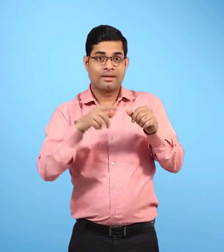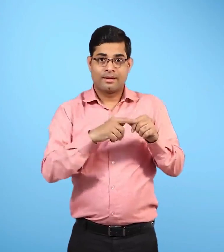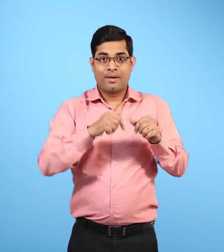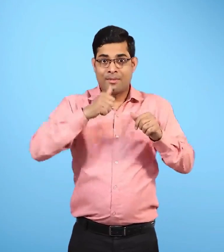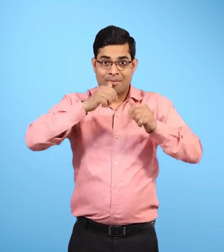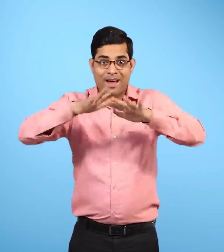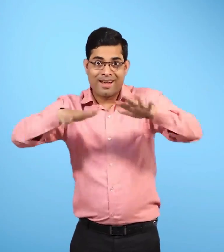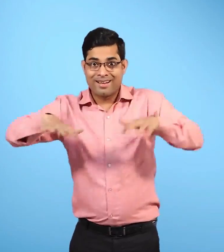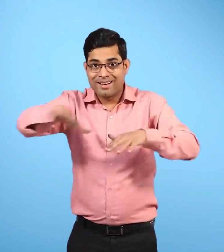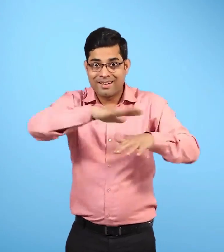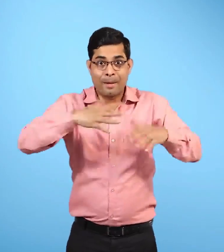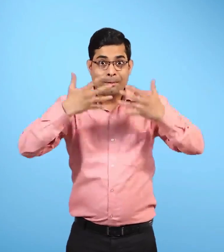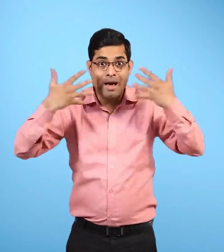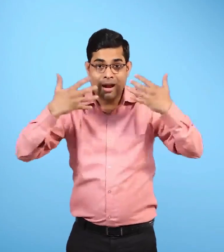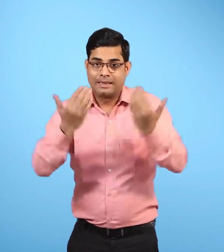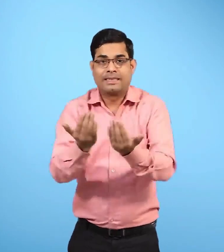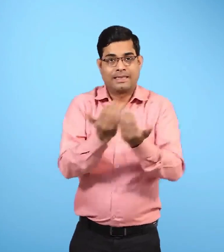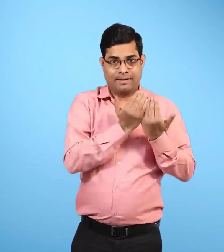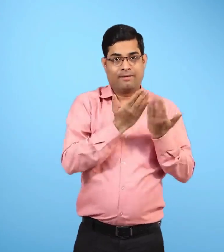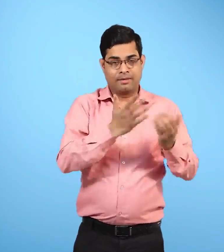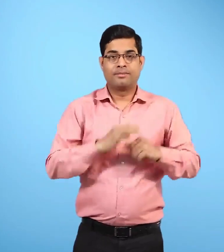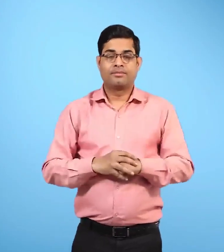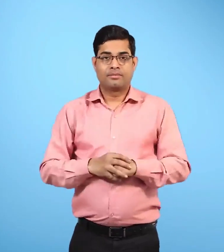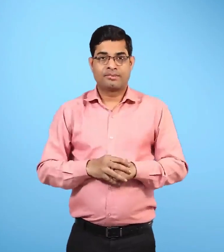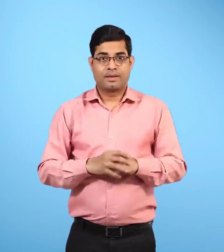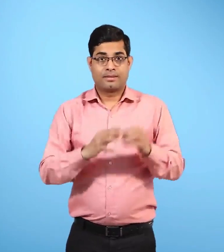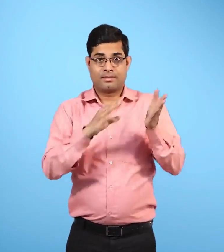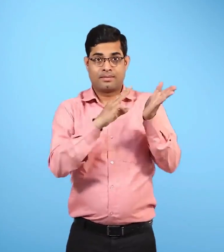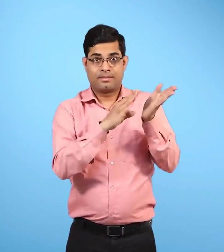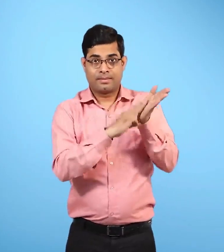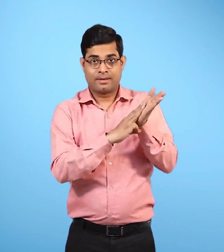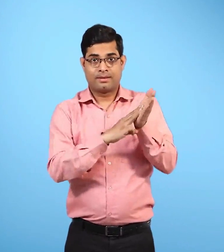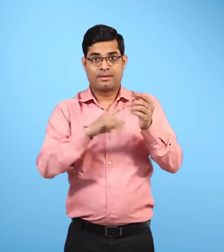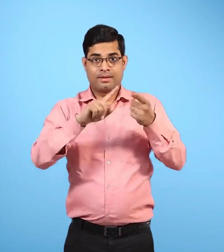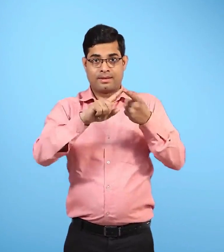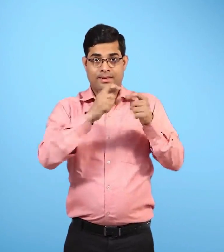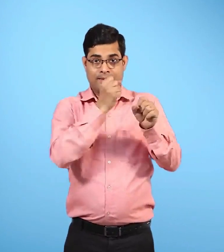recently saved a cat from drowning in the lake. Megha